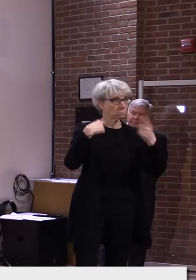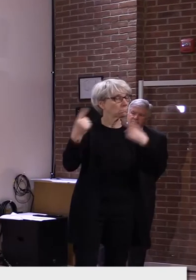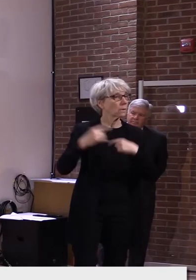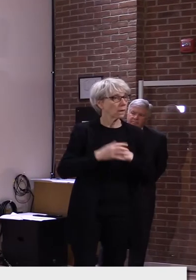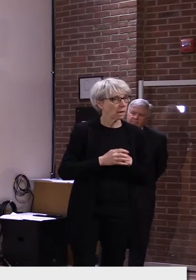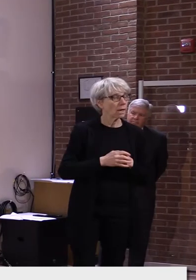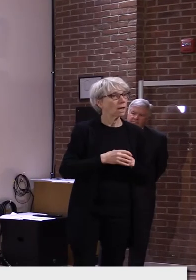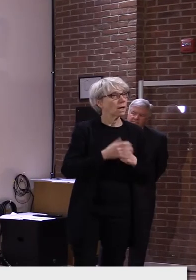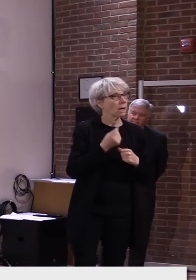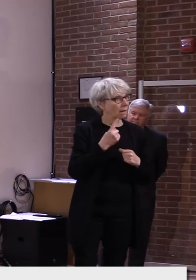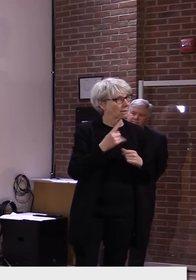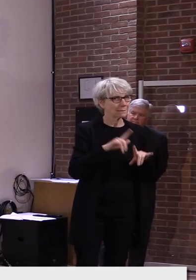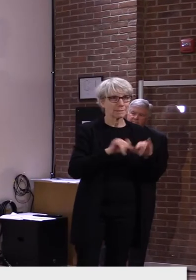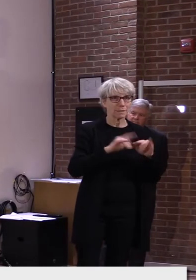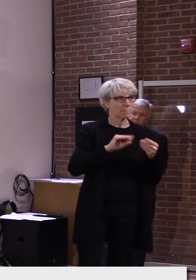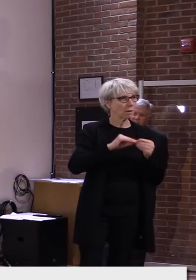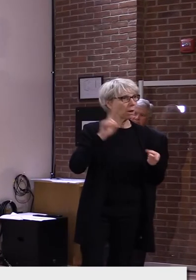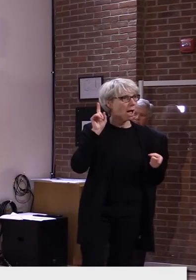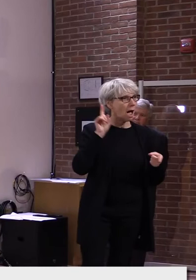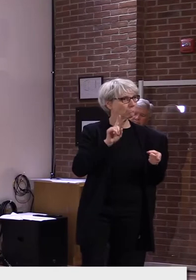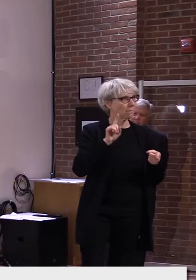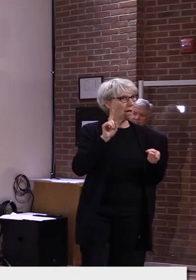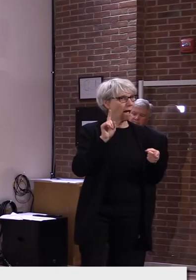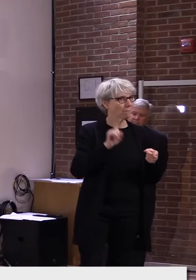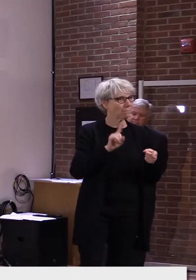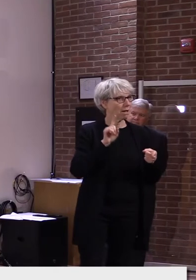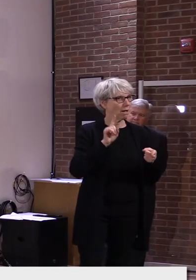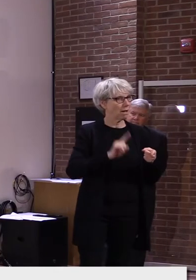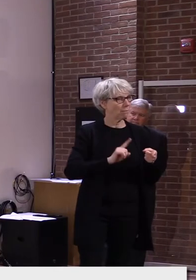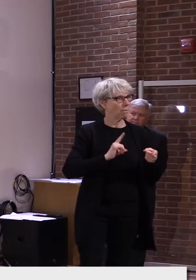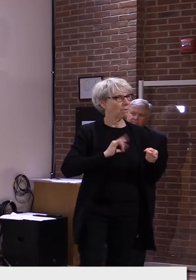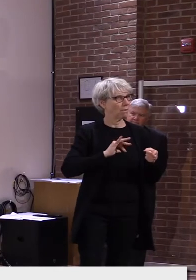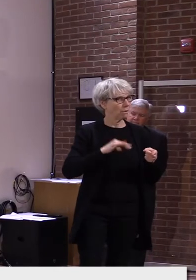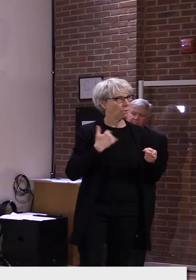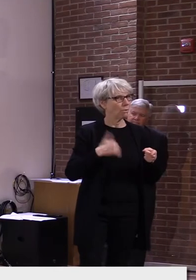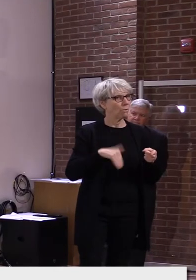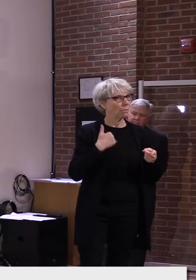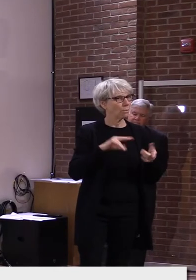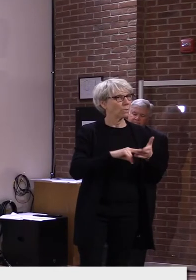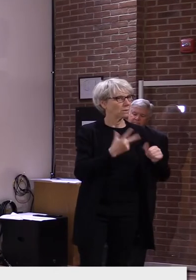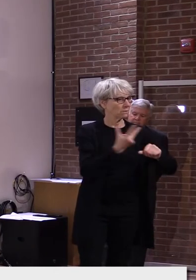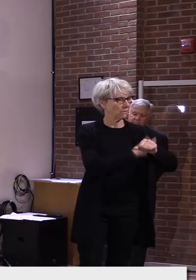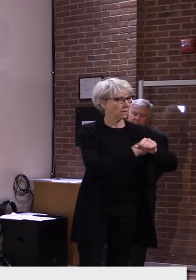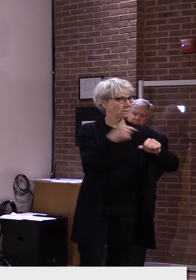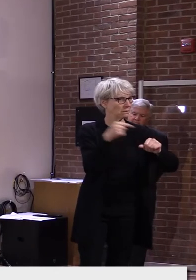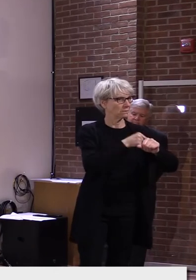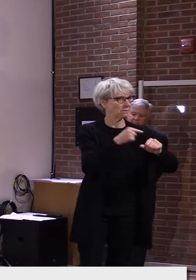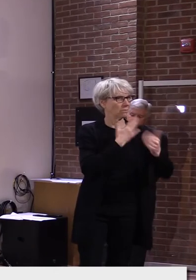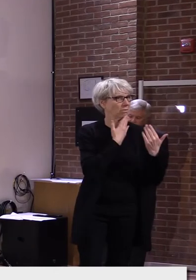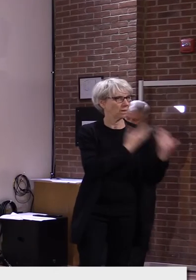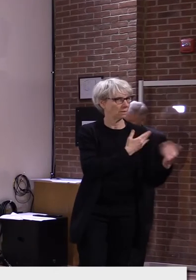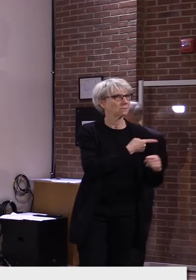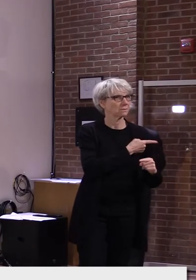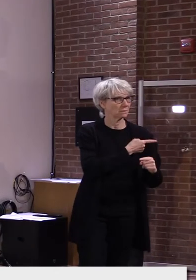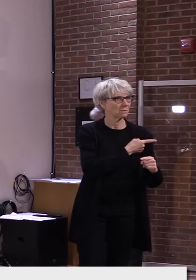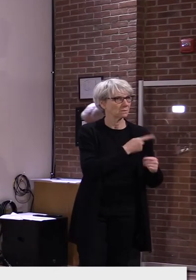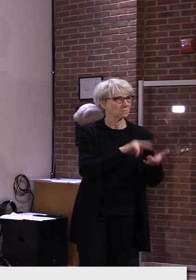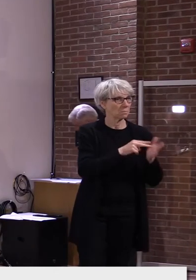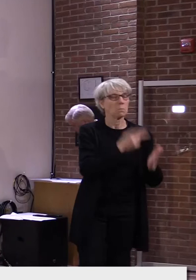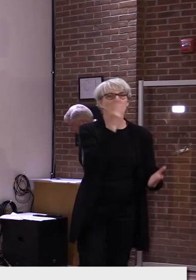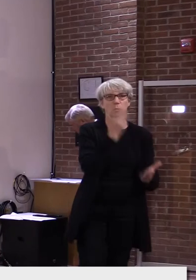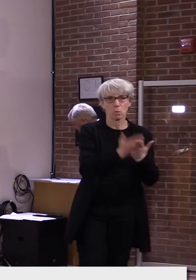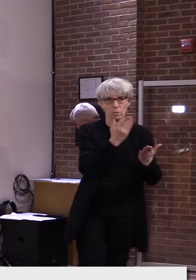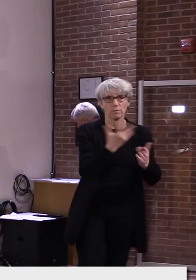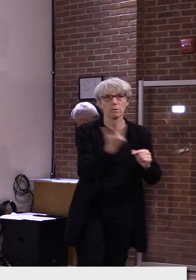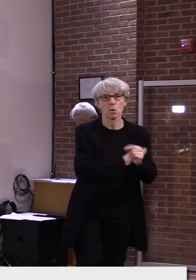case numbers go down as we increase our vaccinations. And that shows that the vaccines work. And